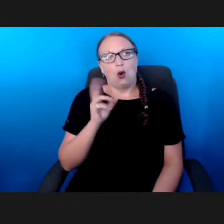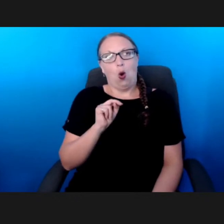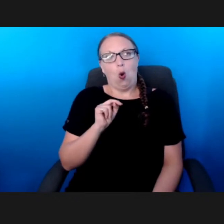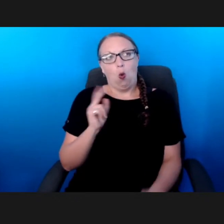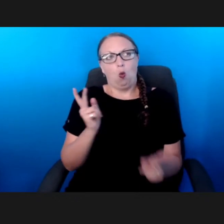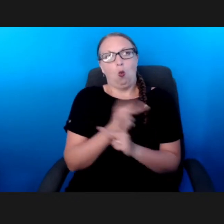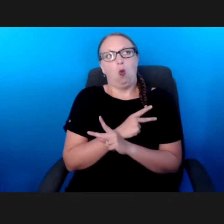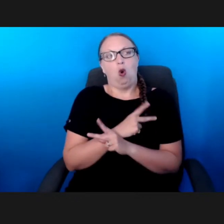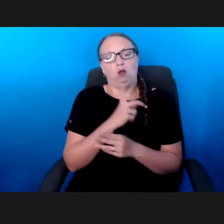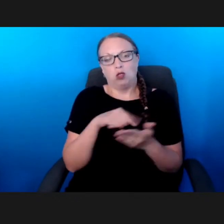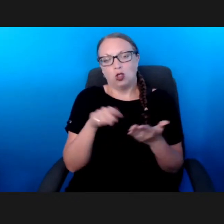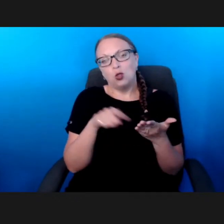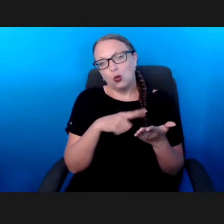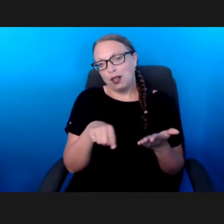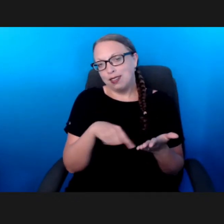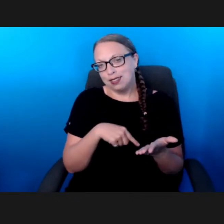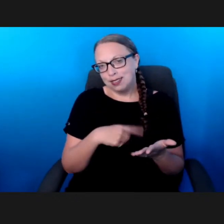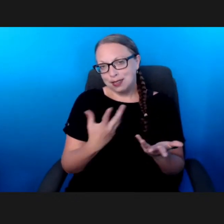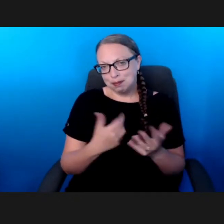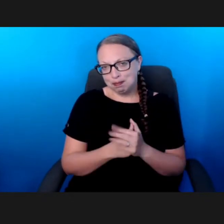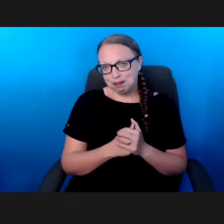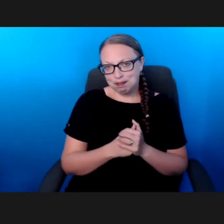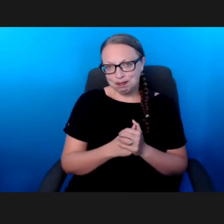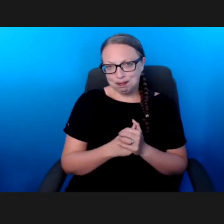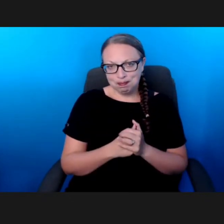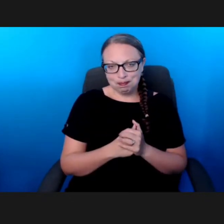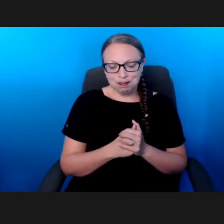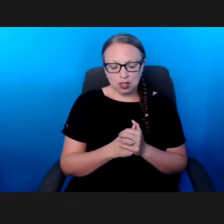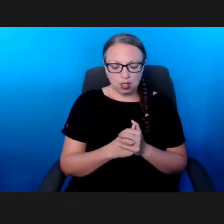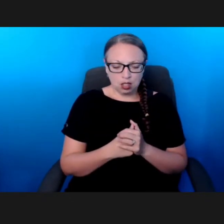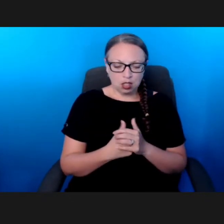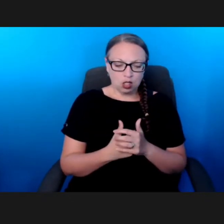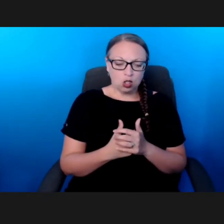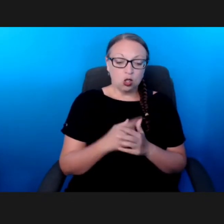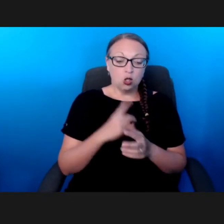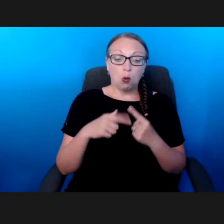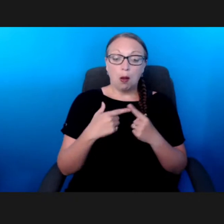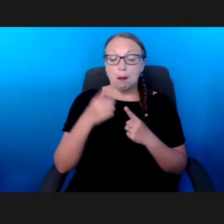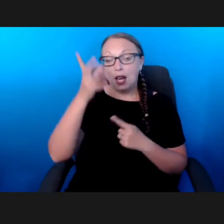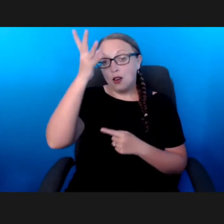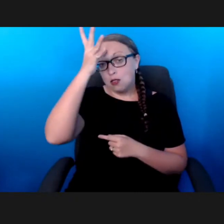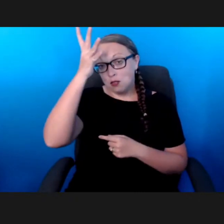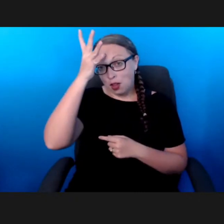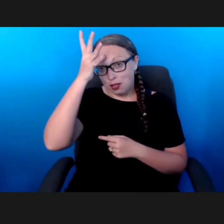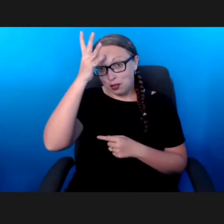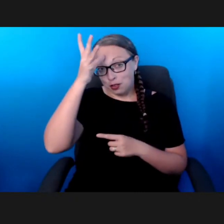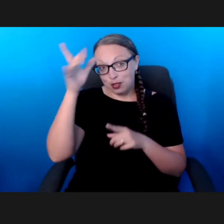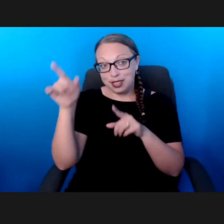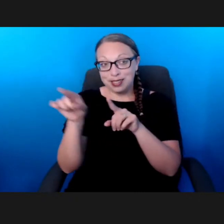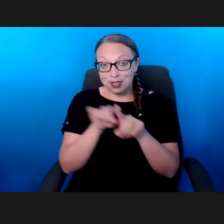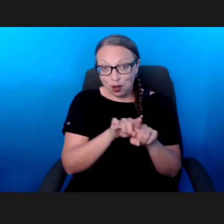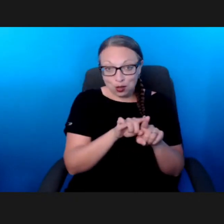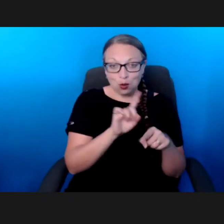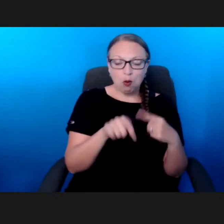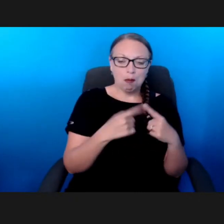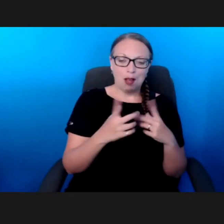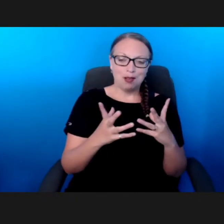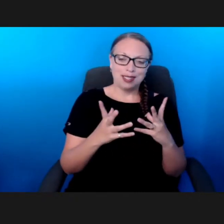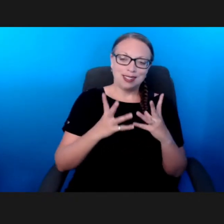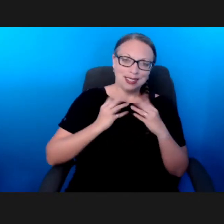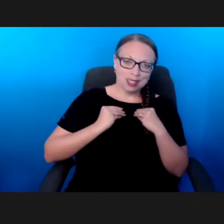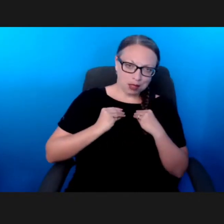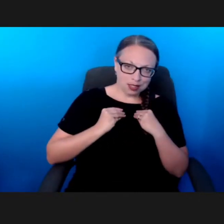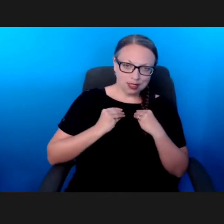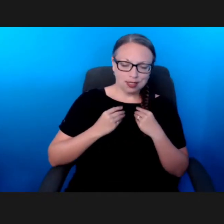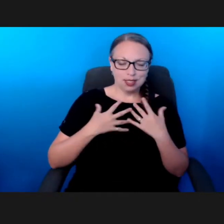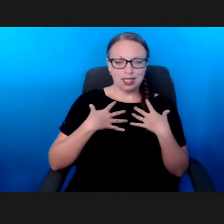critics. Absolutely. So this about Father is also about acceptance and